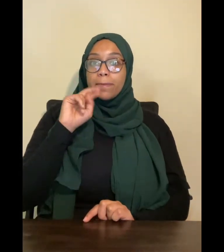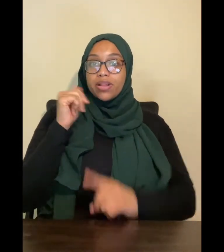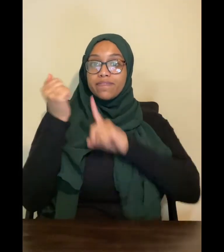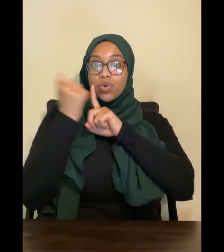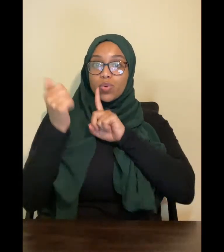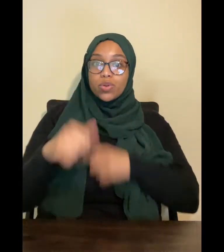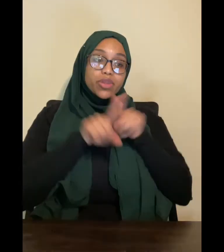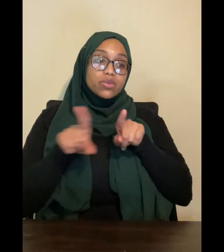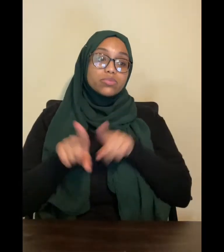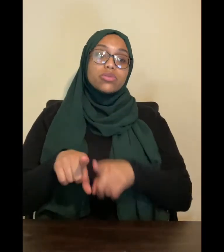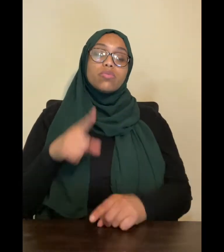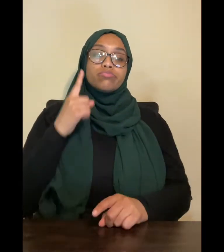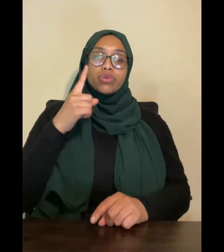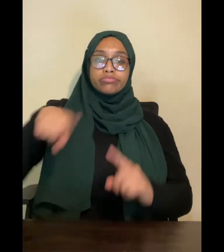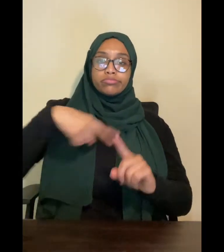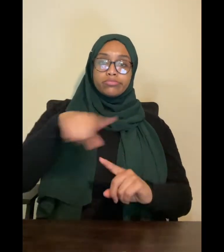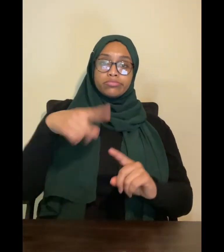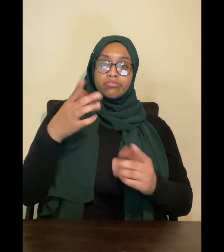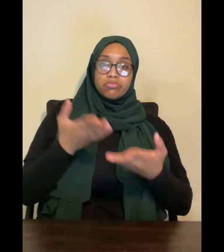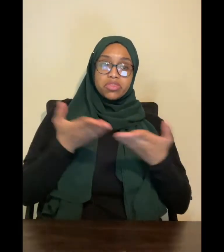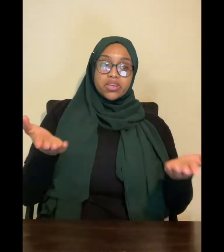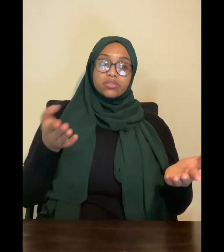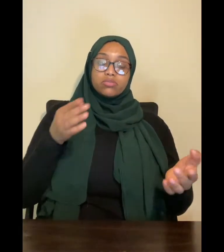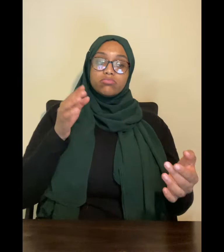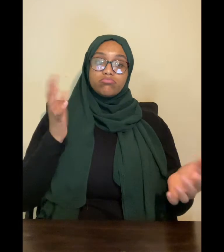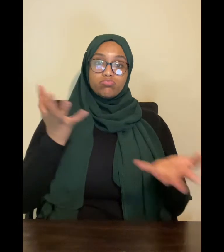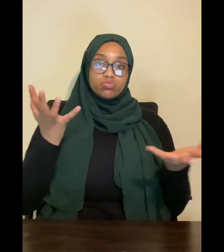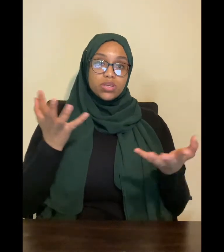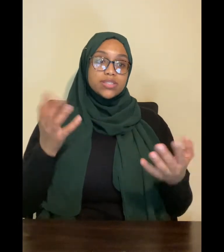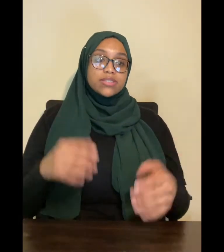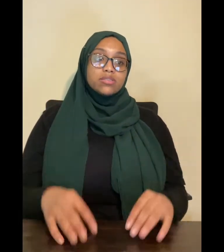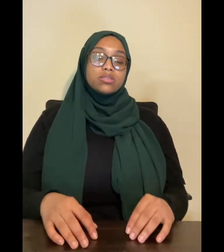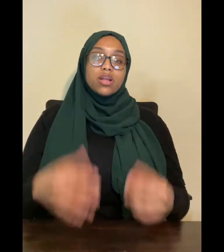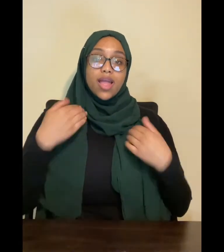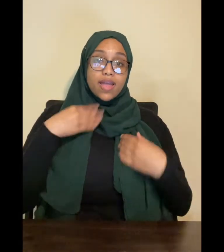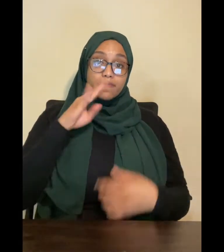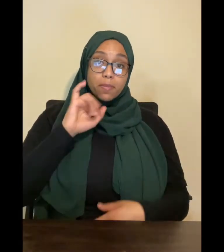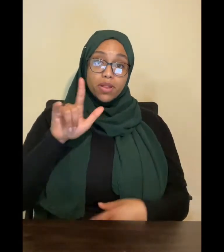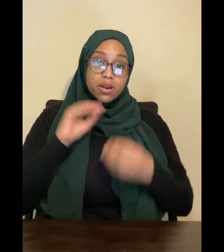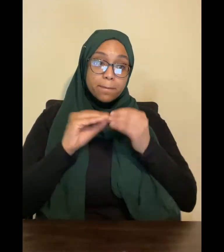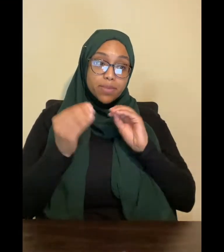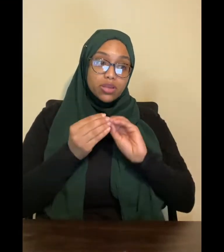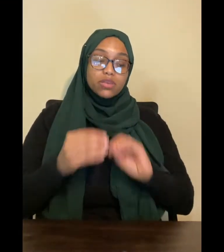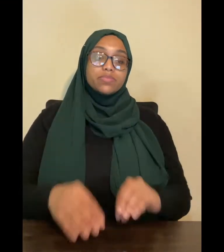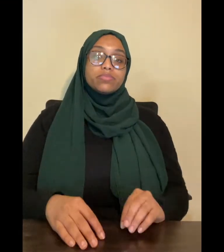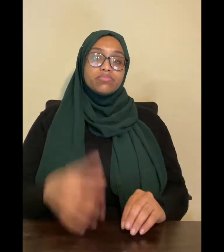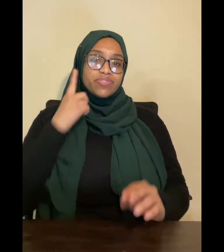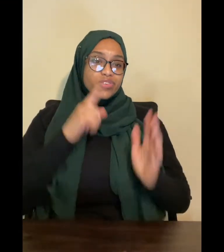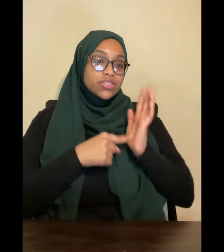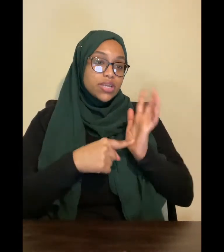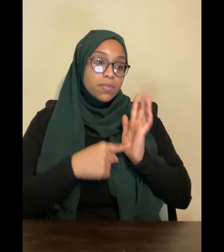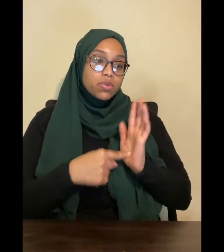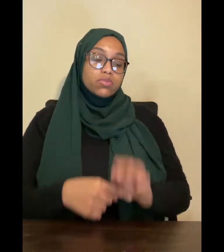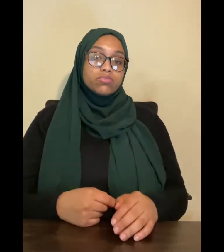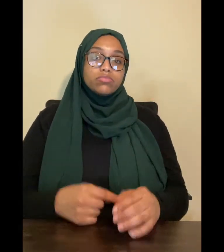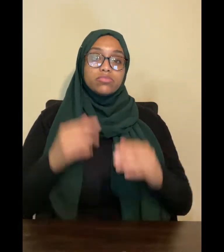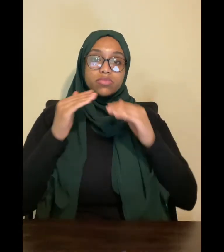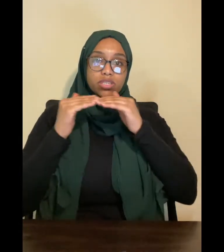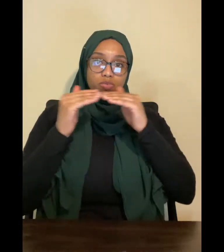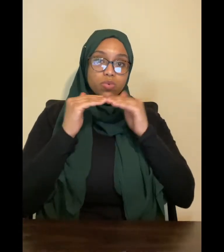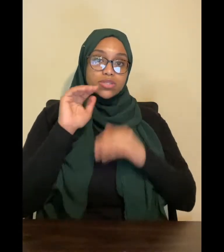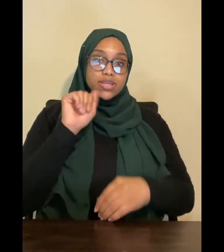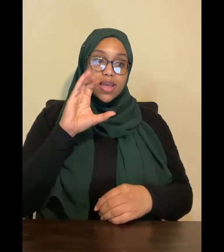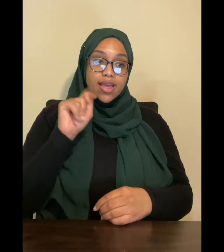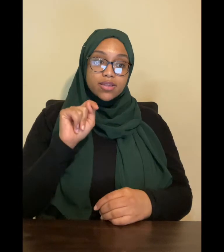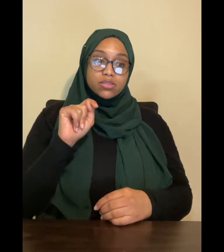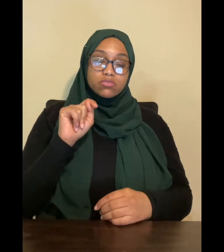fooled. And also, one of the things it will do is have a bill number.